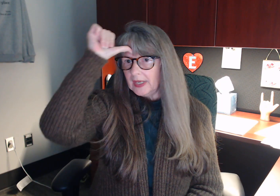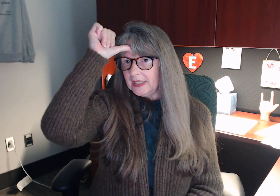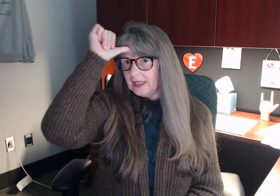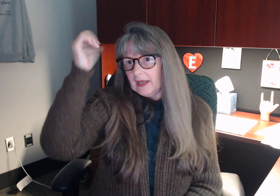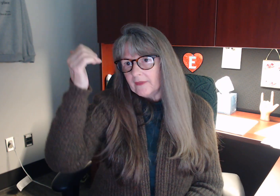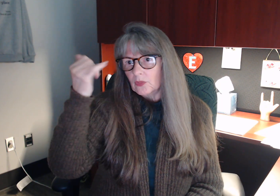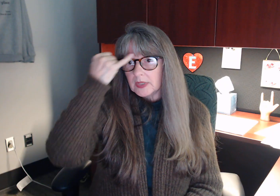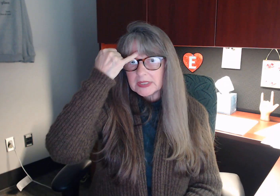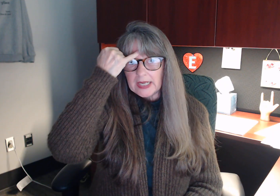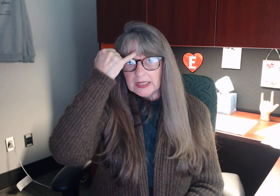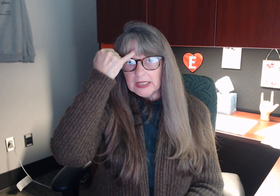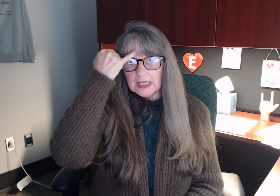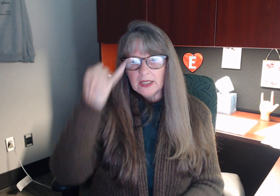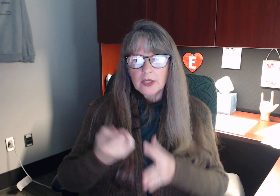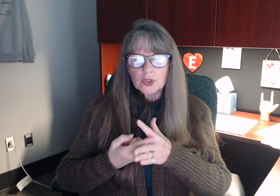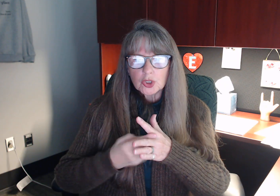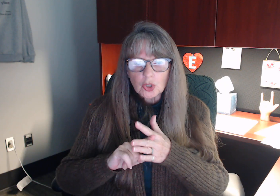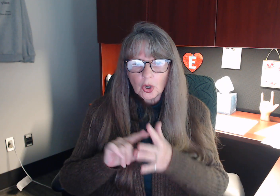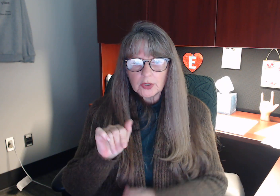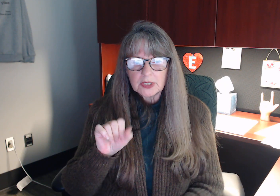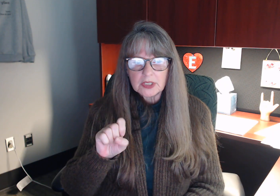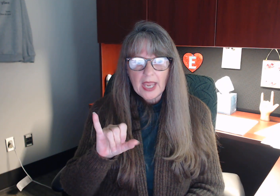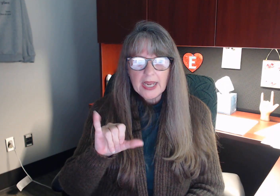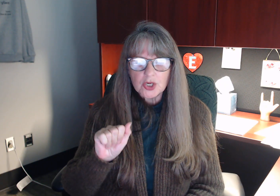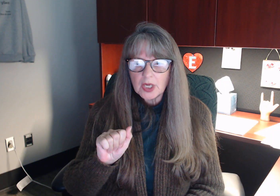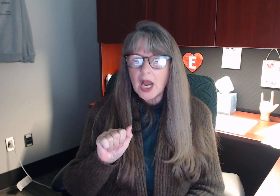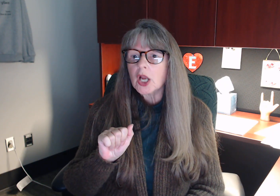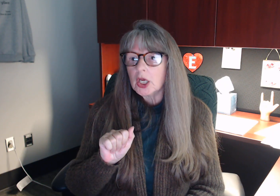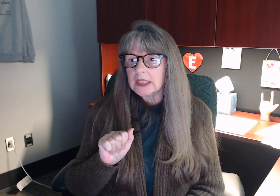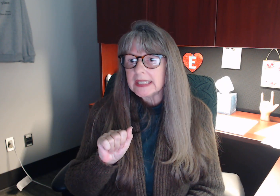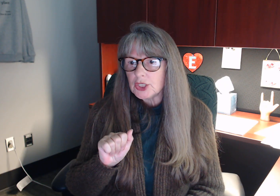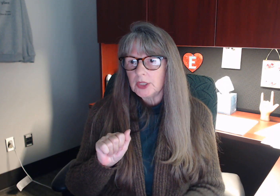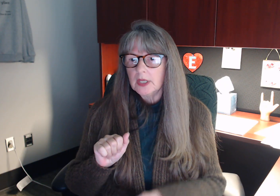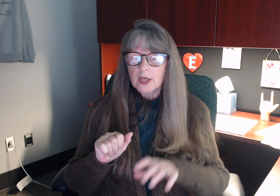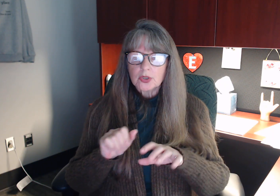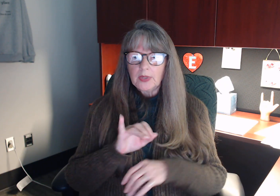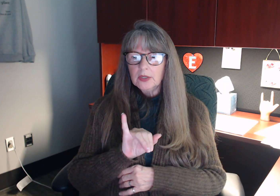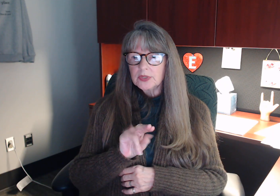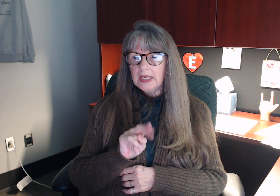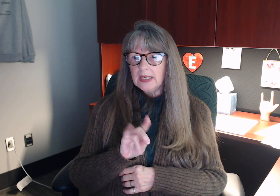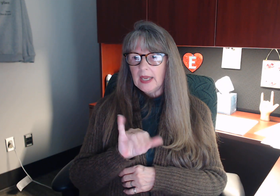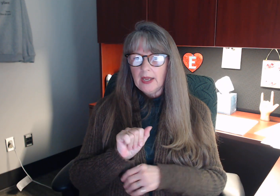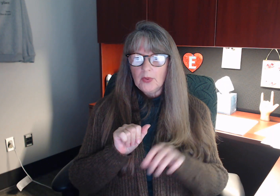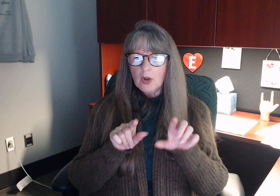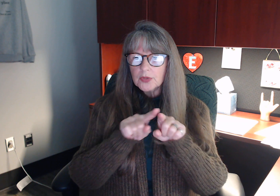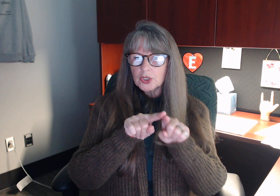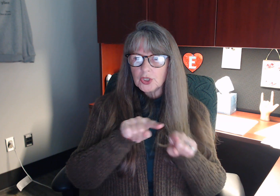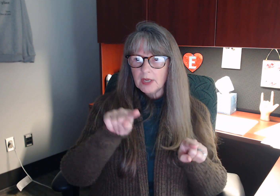India, however you want to sign it, India starts this Asia collision. So here's India, and we know the shape of